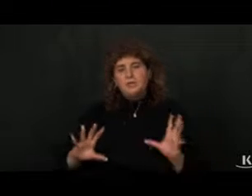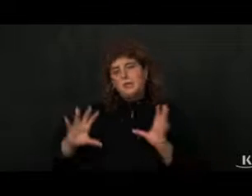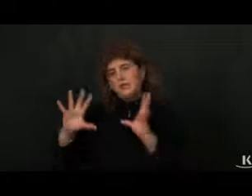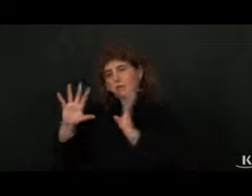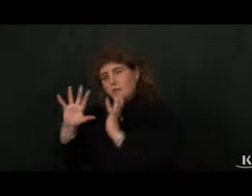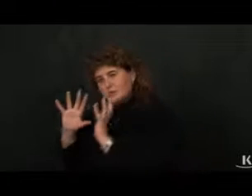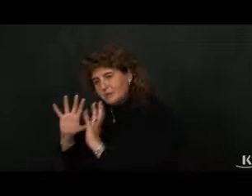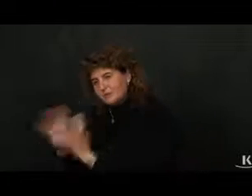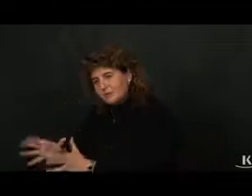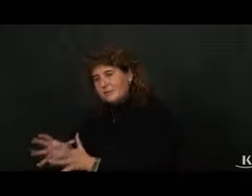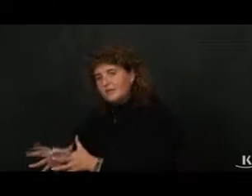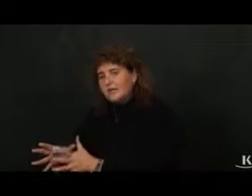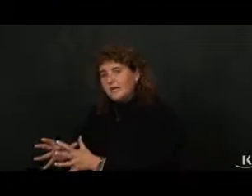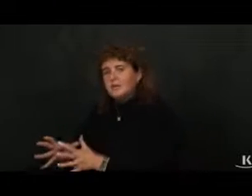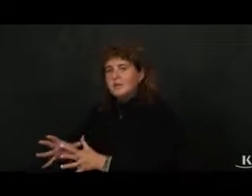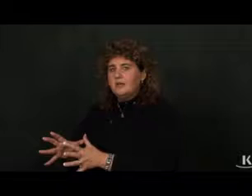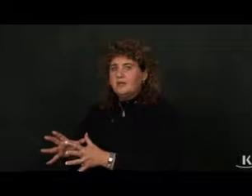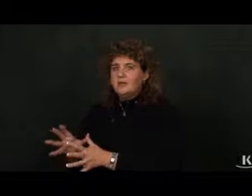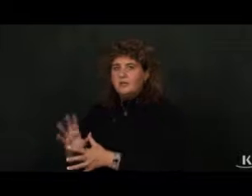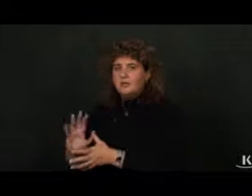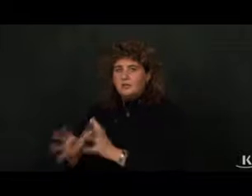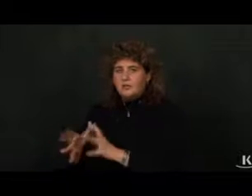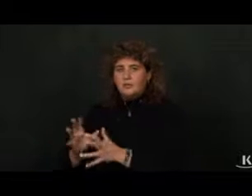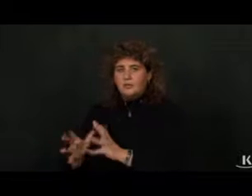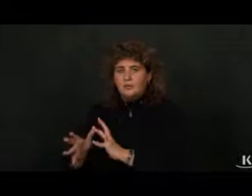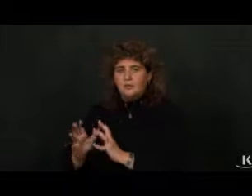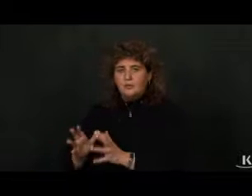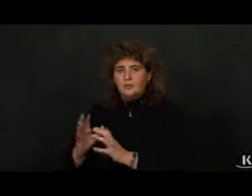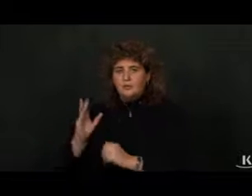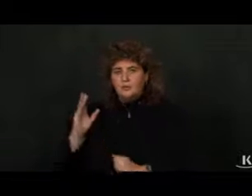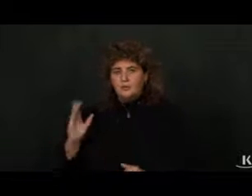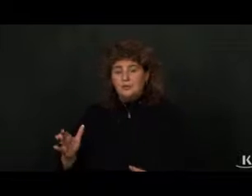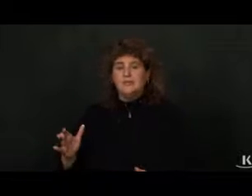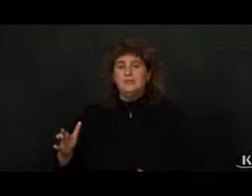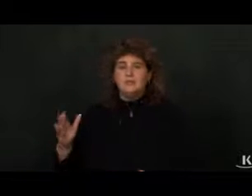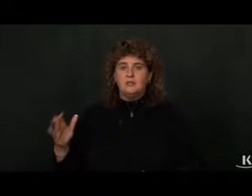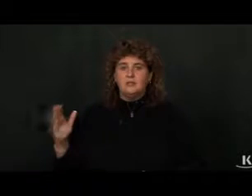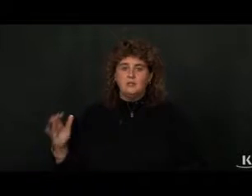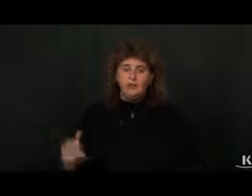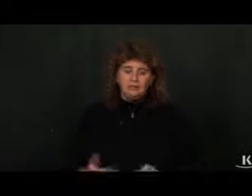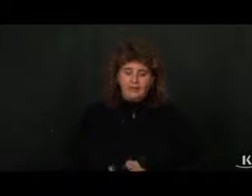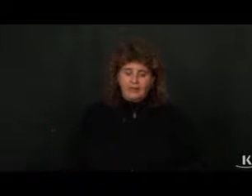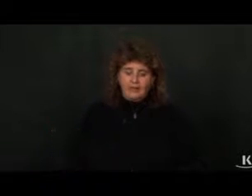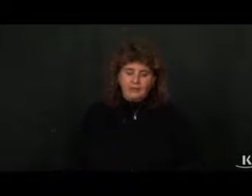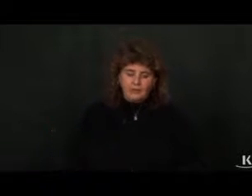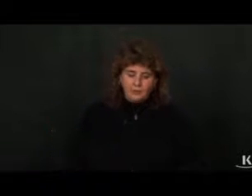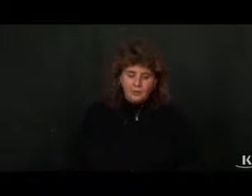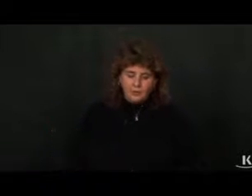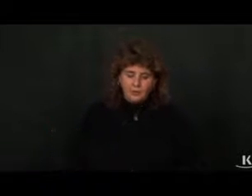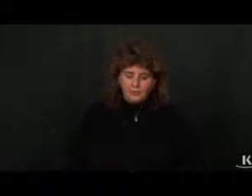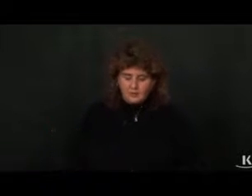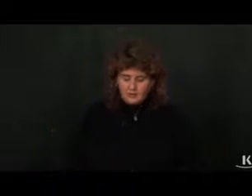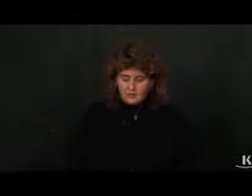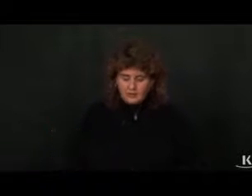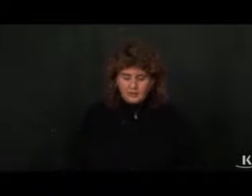and then we'll go specifically to some of the species and causative agents. All right?